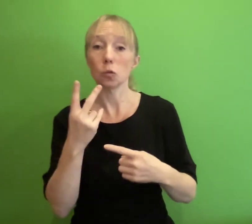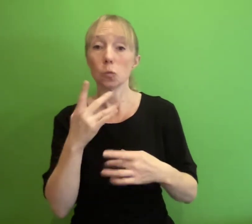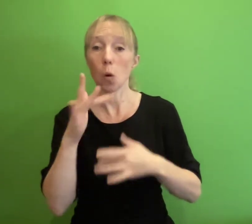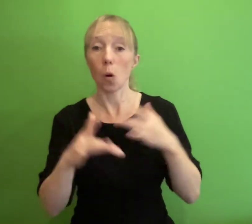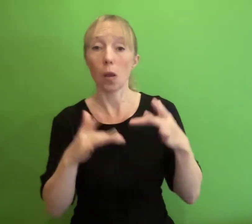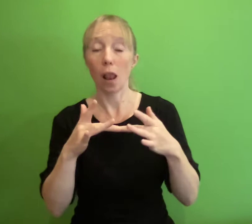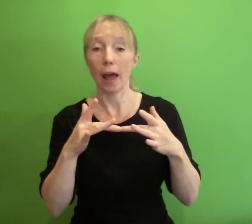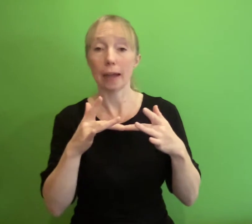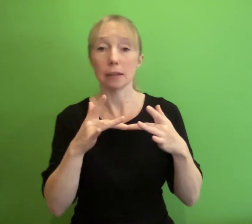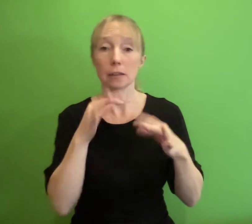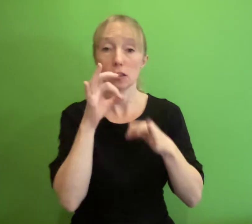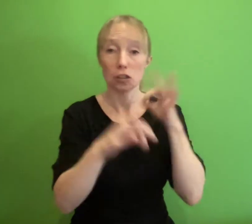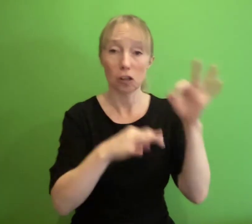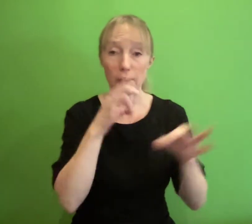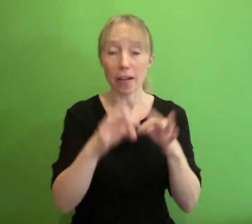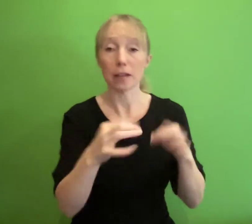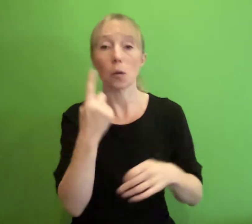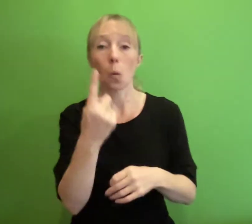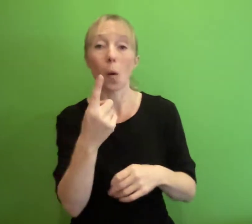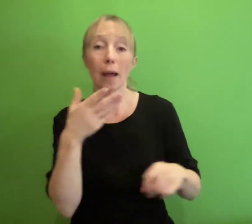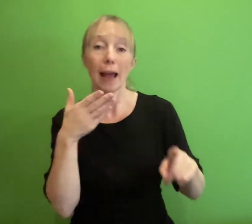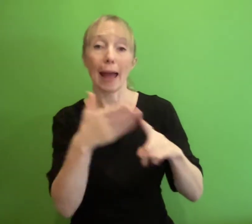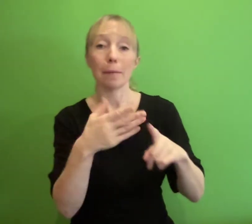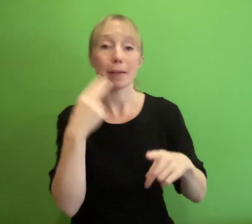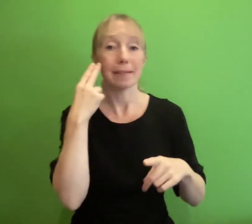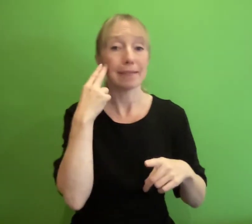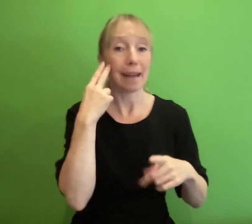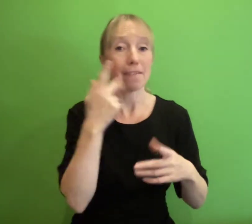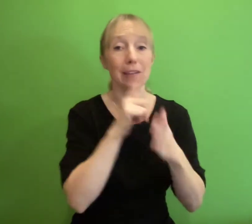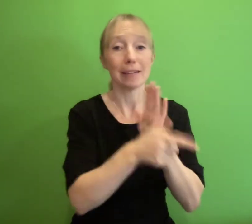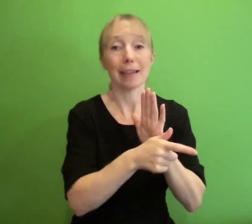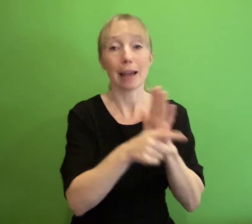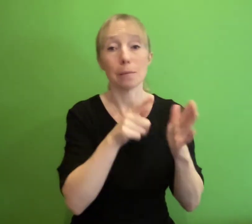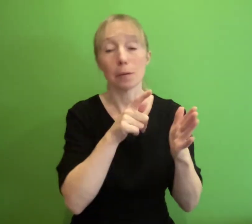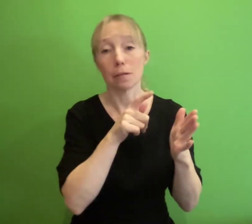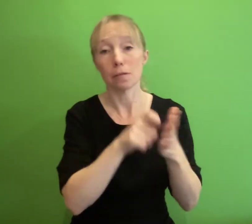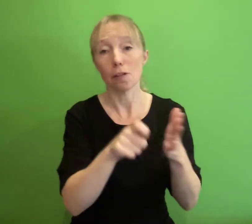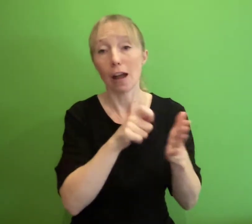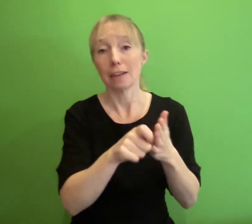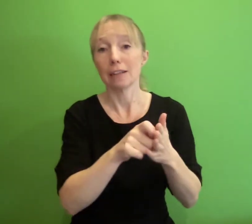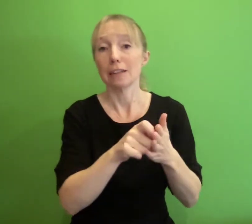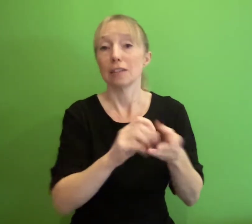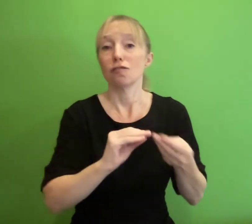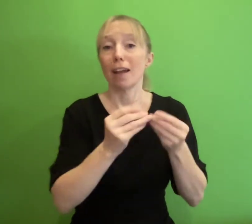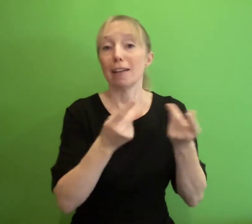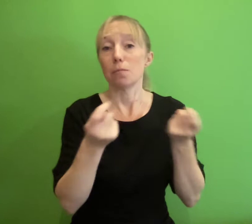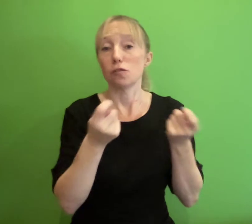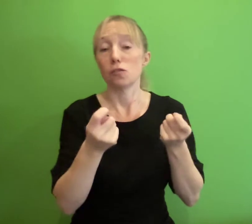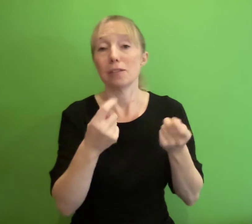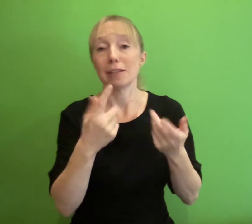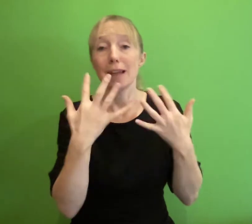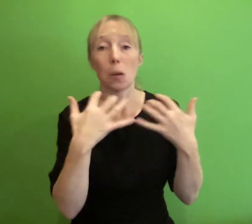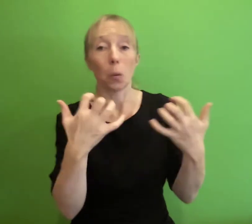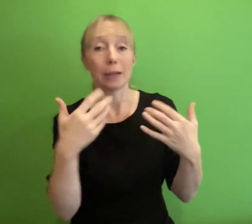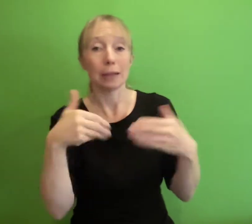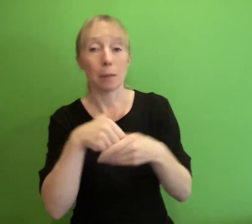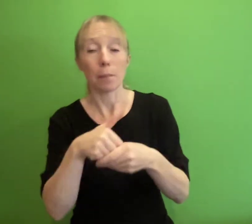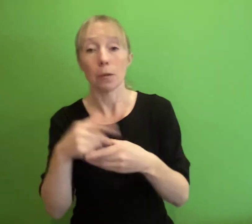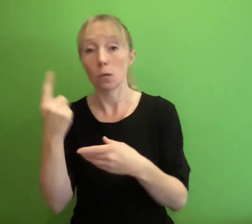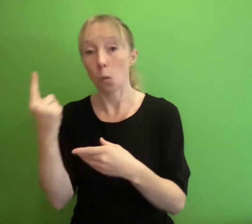One targeted at deaf and disabled writers, creative producers and audience members, and one for not-for-profit, voluntary